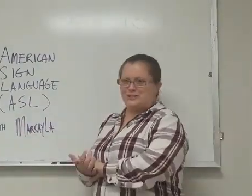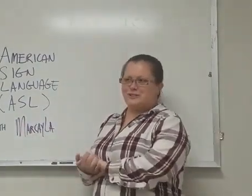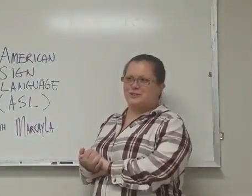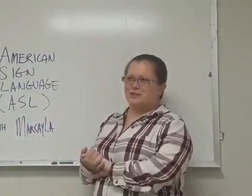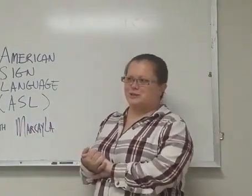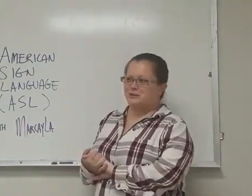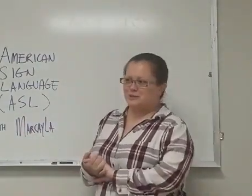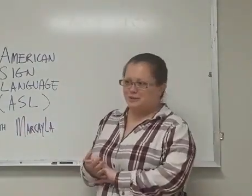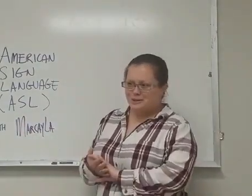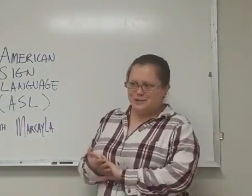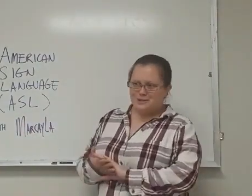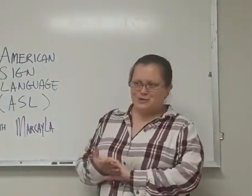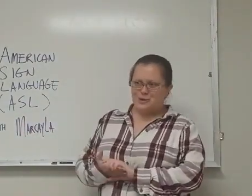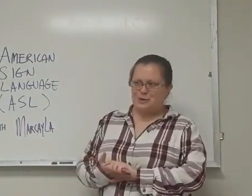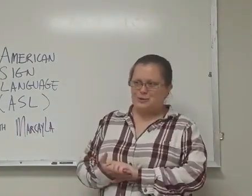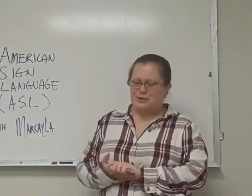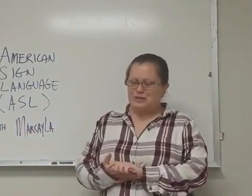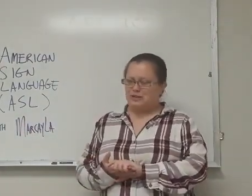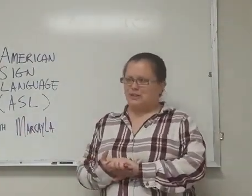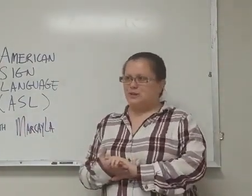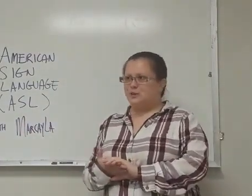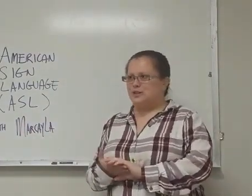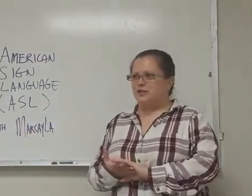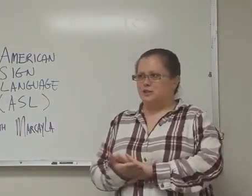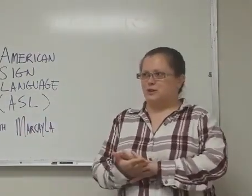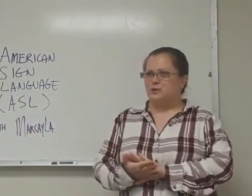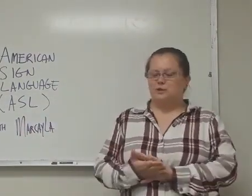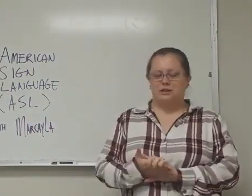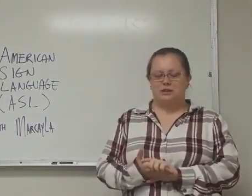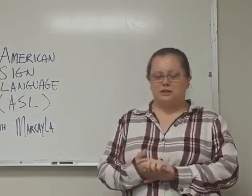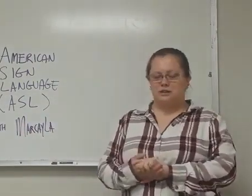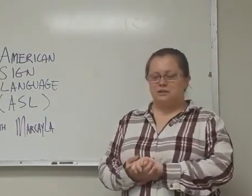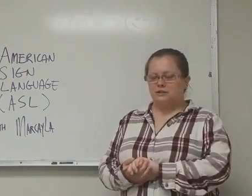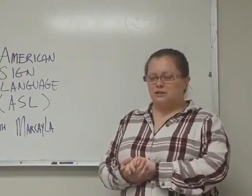questions. So we are going to start with